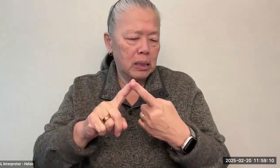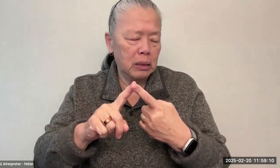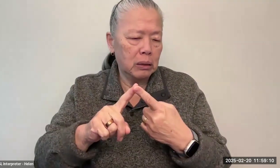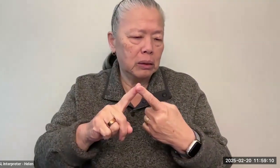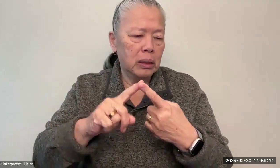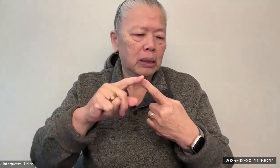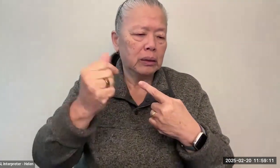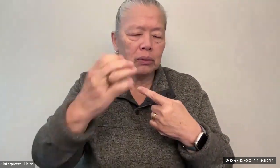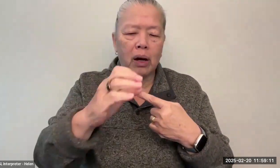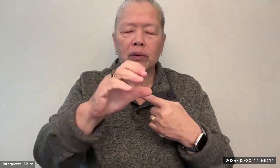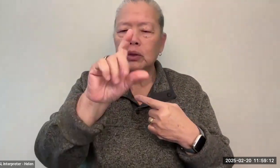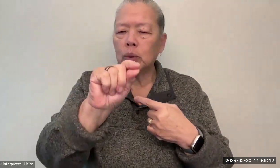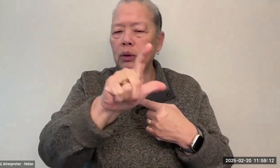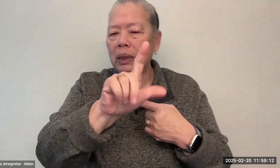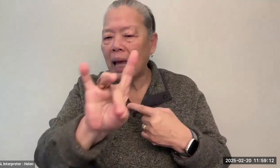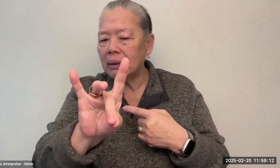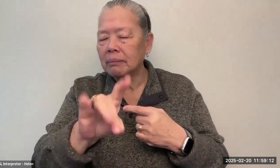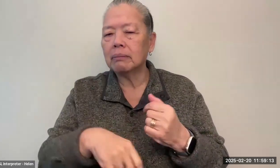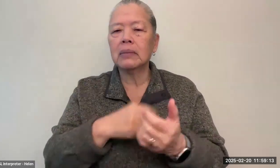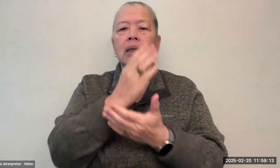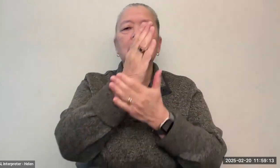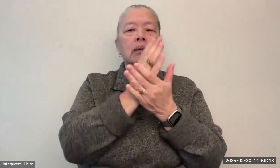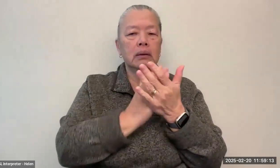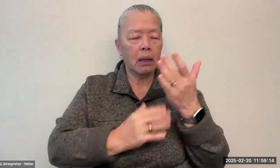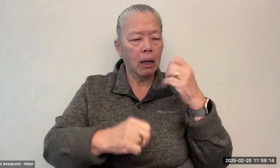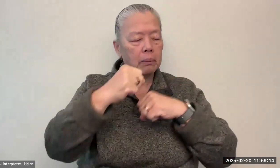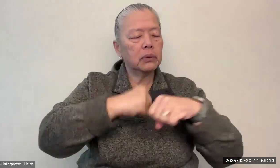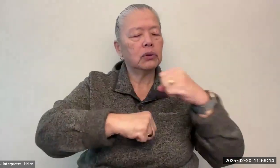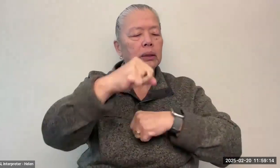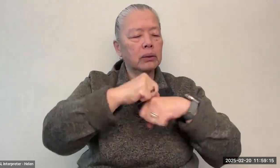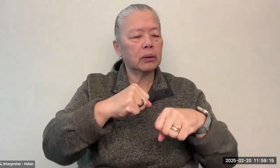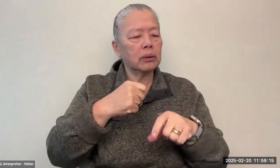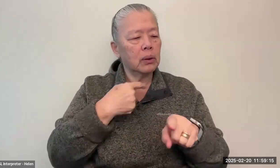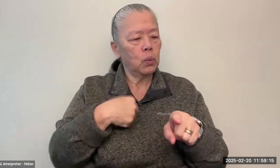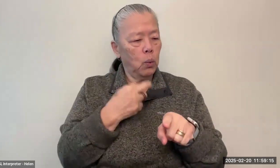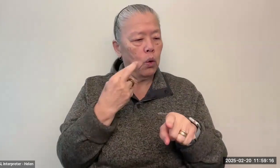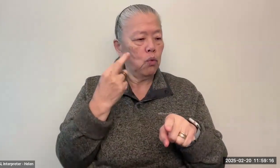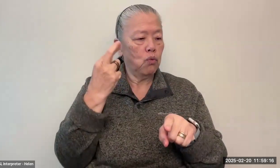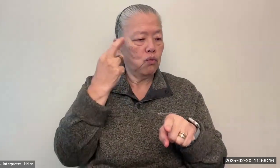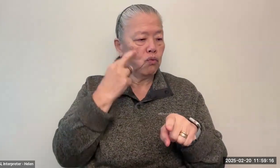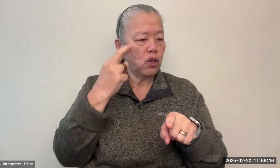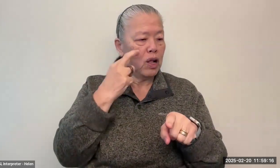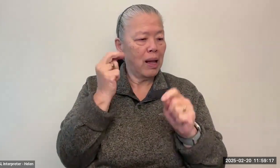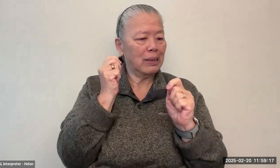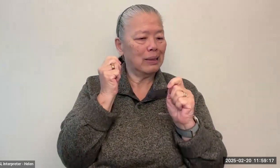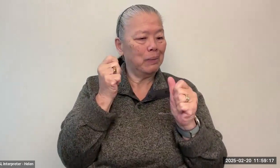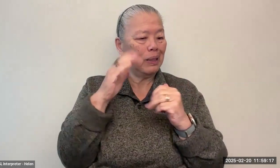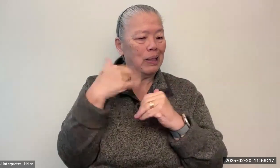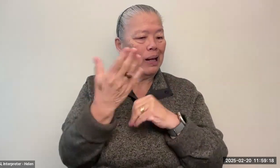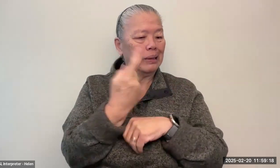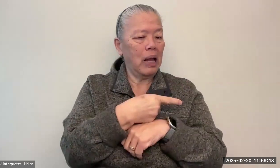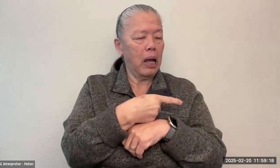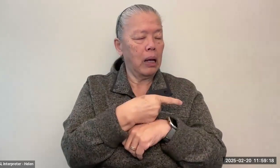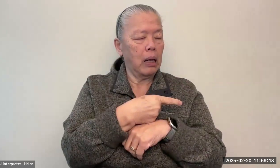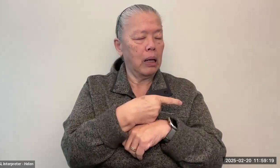There'll be some structures that, again, we will realize the next day after the council